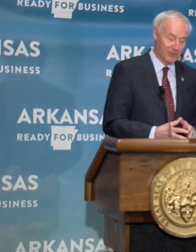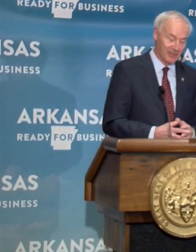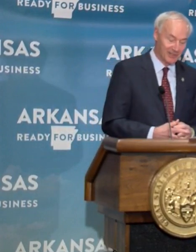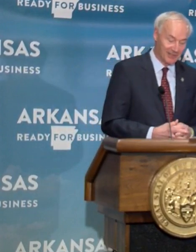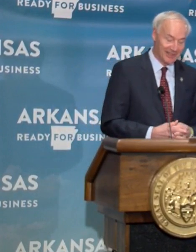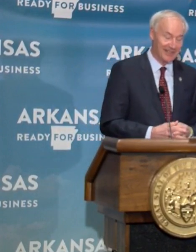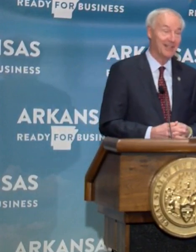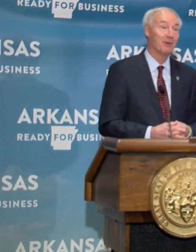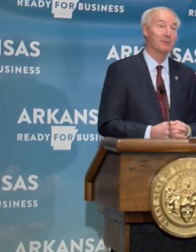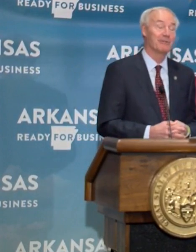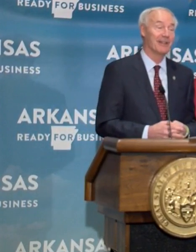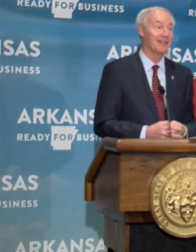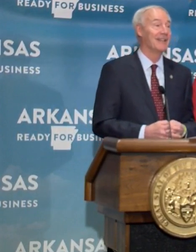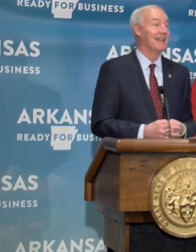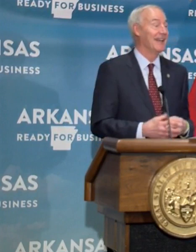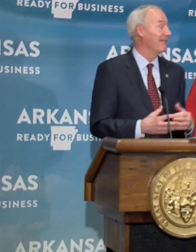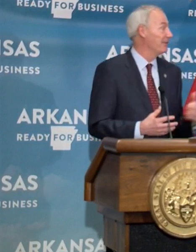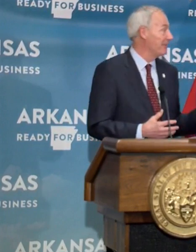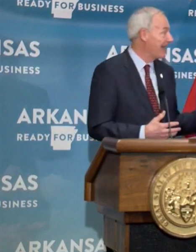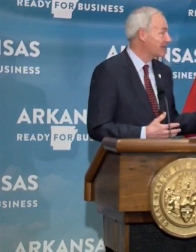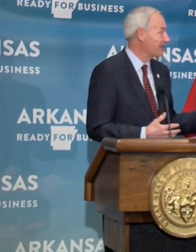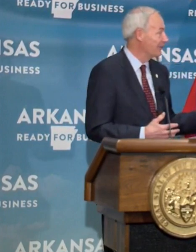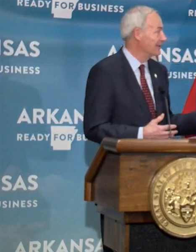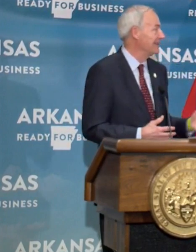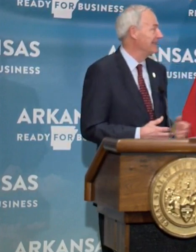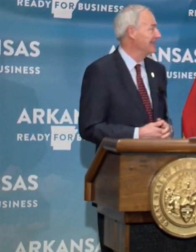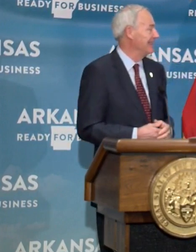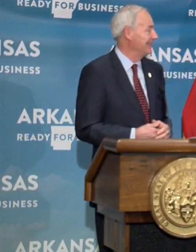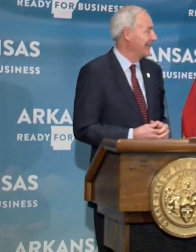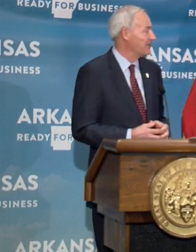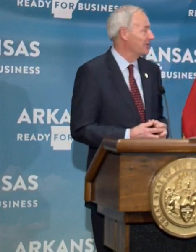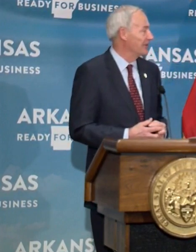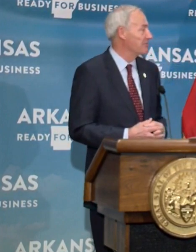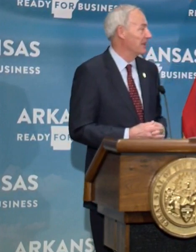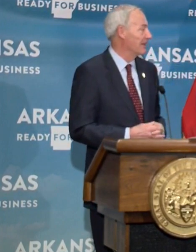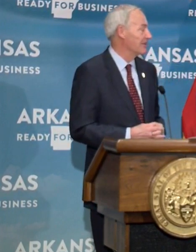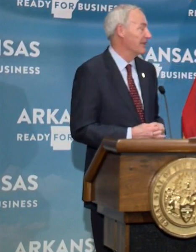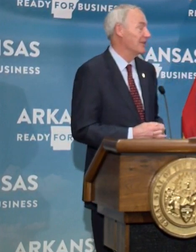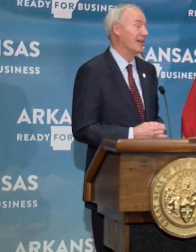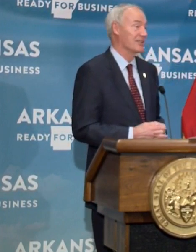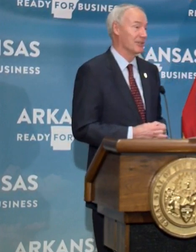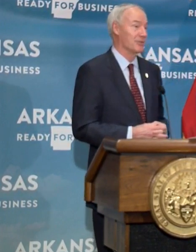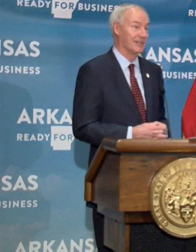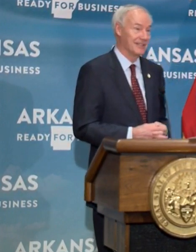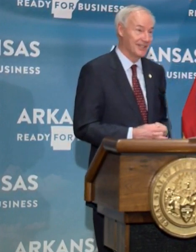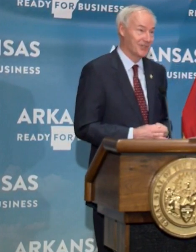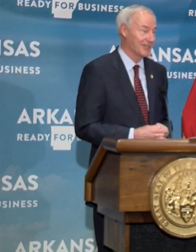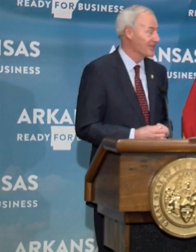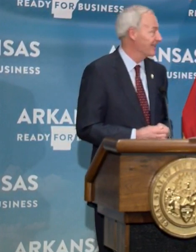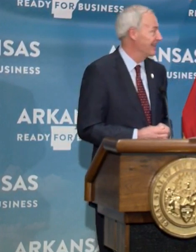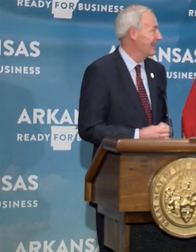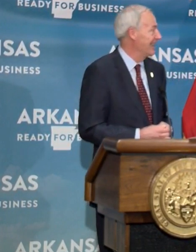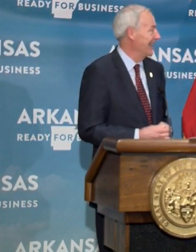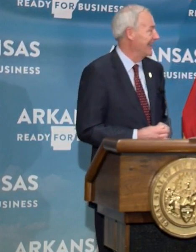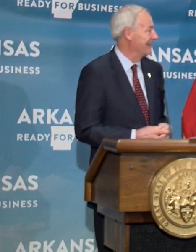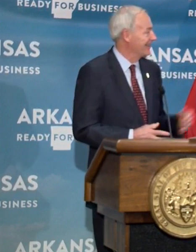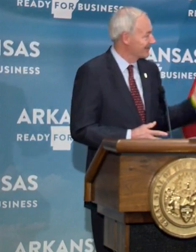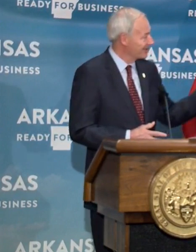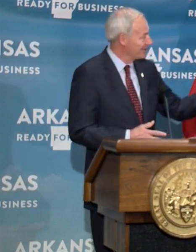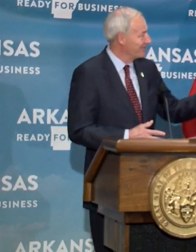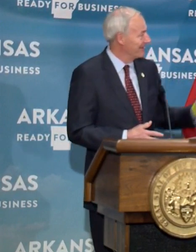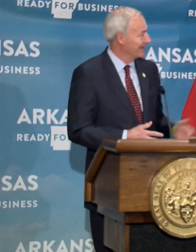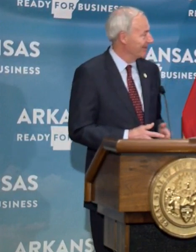Jefferson, Washington, Lincoln, and Roosevelt have their mask on? And the answer is because they could not socially distance.